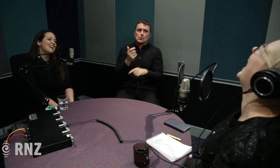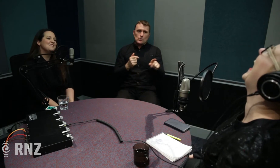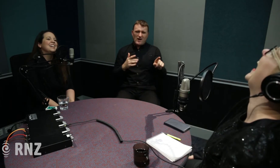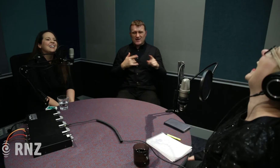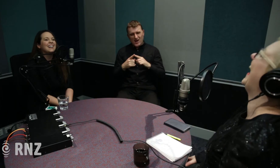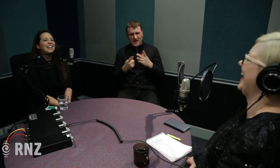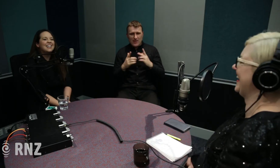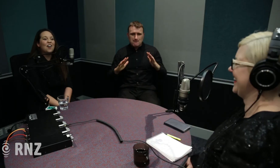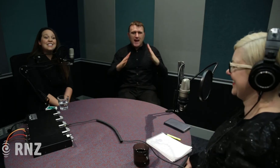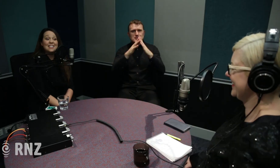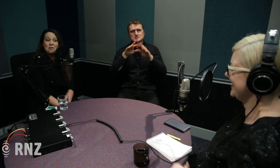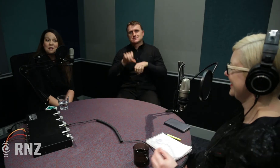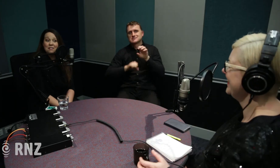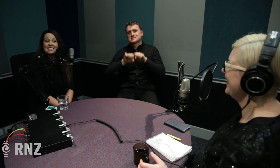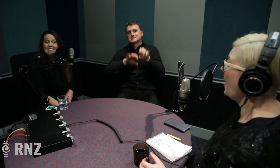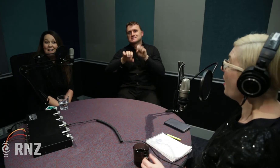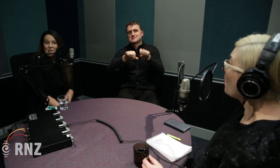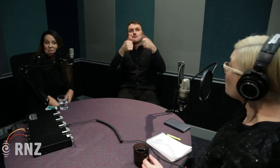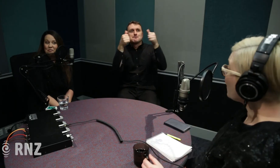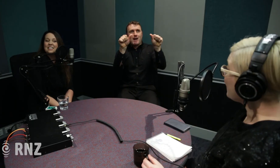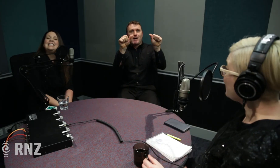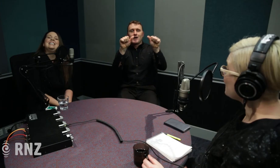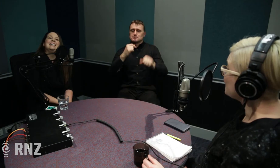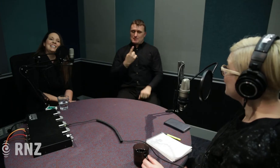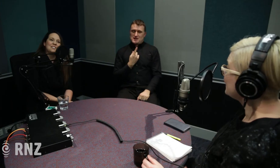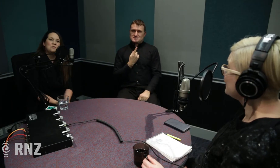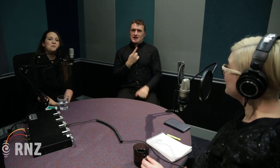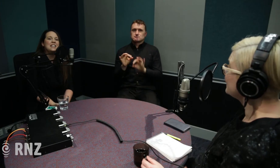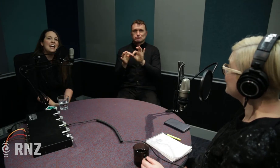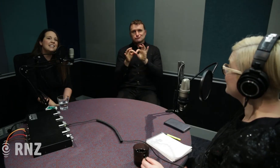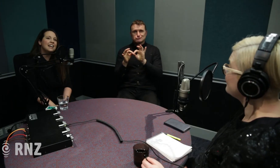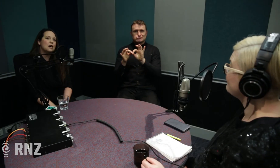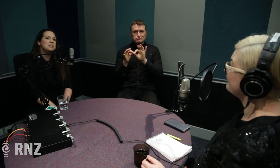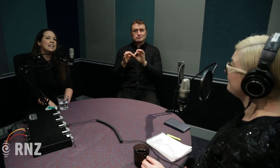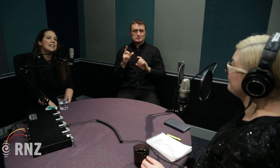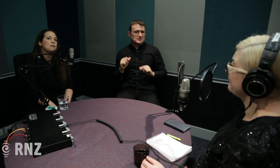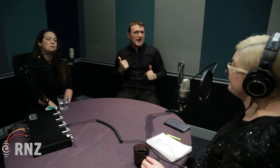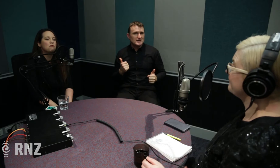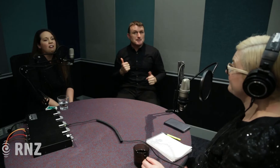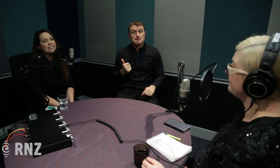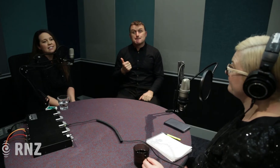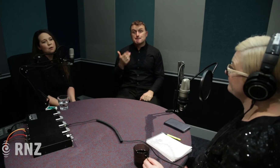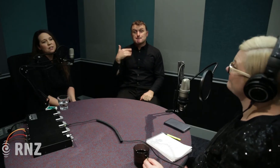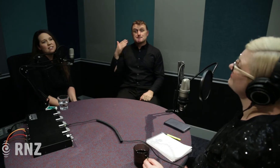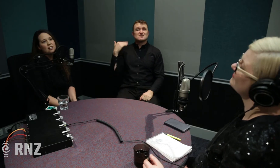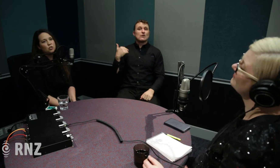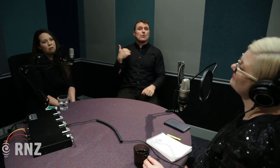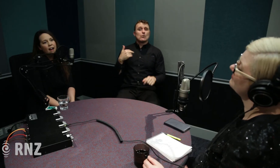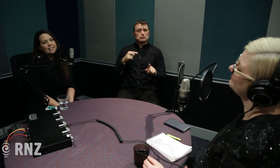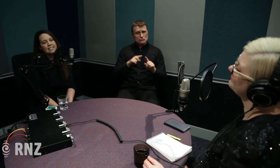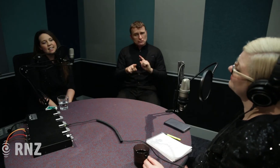Everest. I did that one by myself. Wow. Yeah. We'd had a couple of hiccups prior to that.